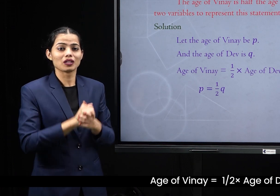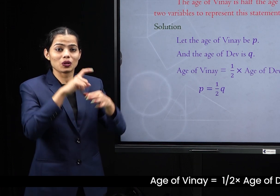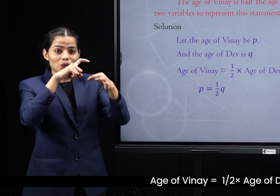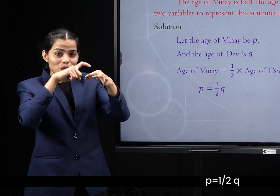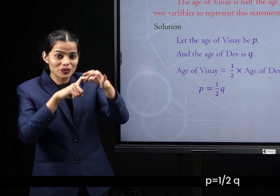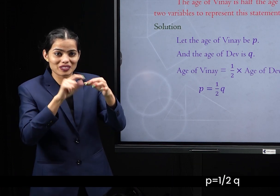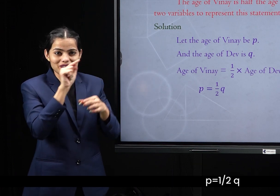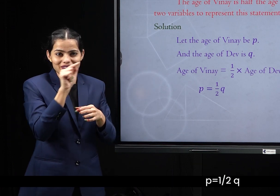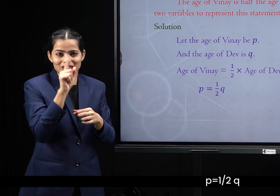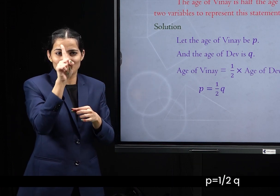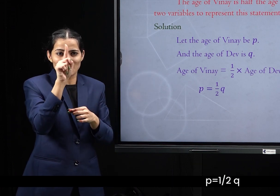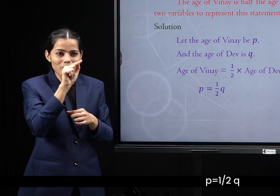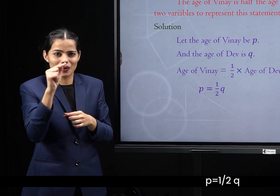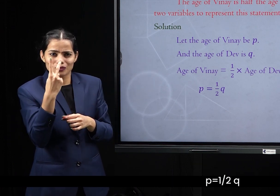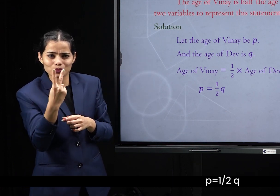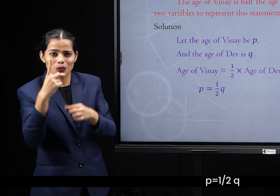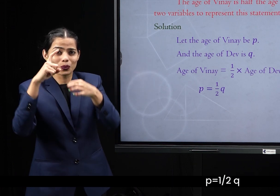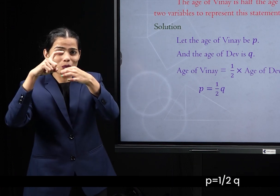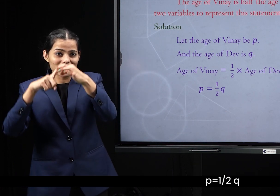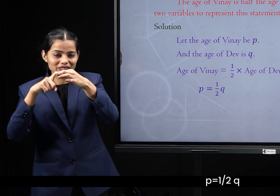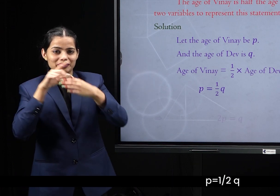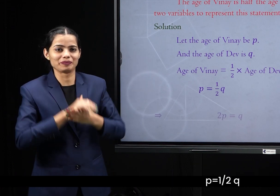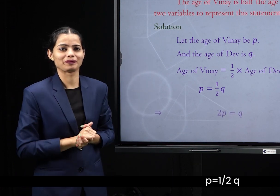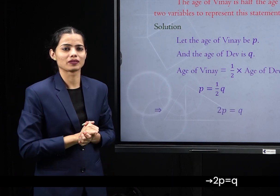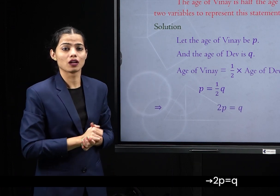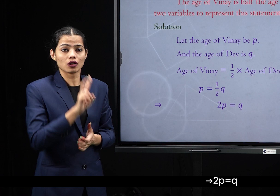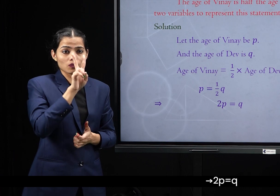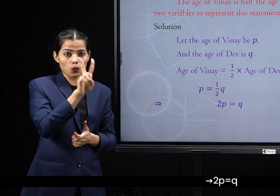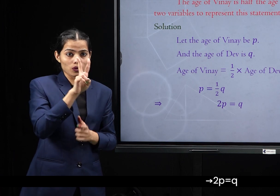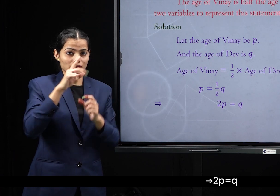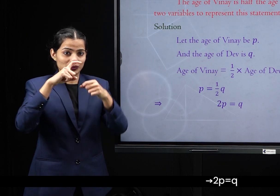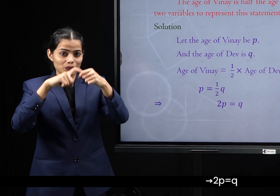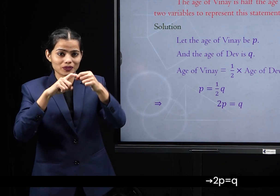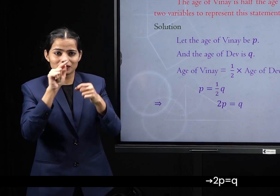P is equal to half Q. 2p is equal to Q.